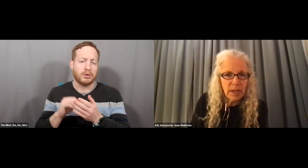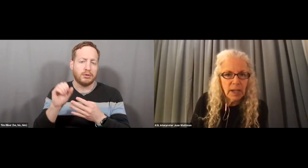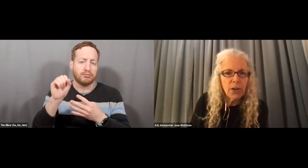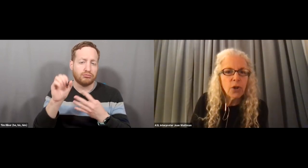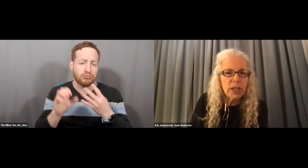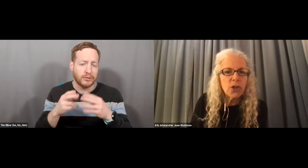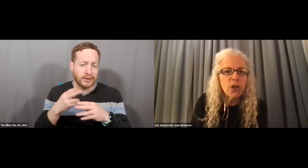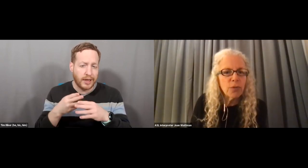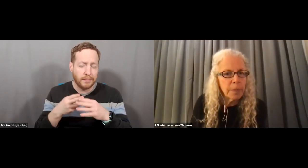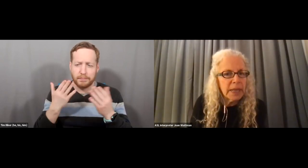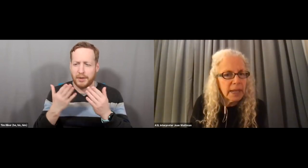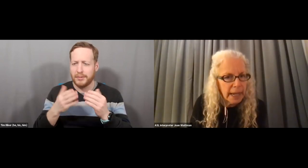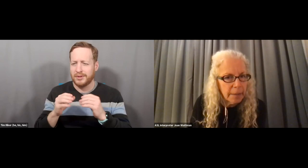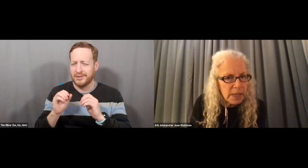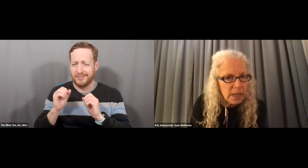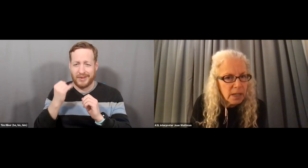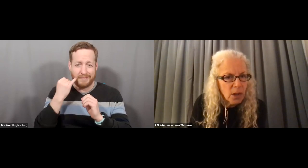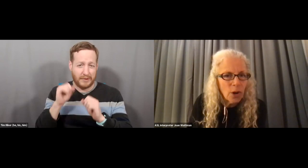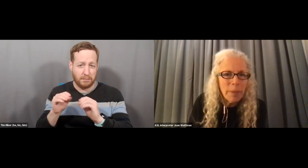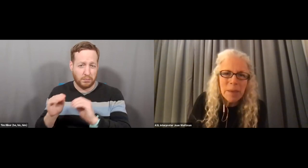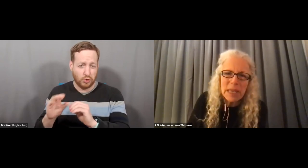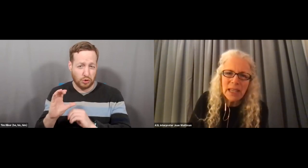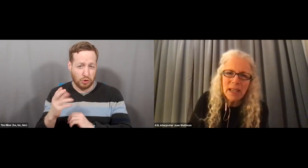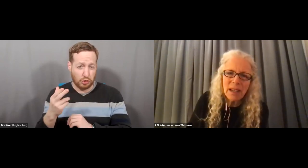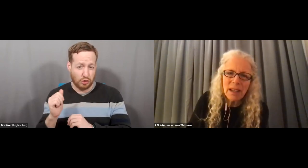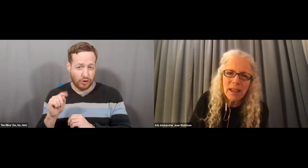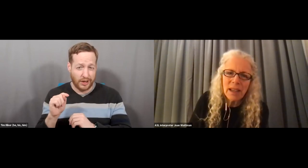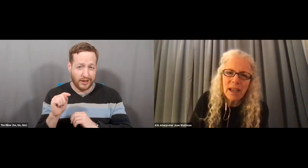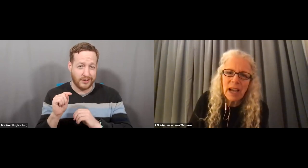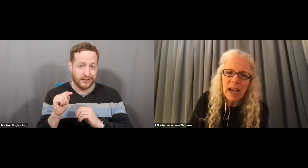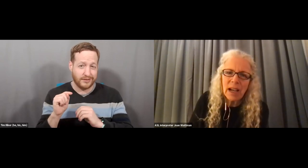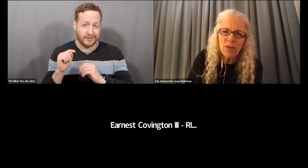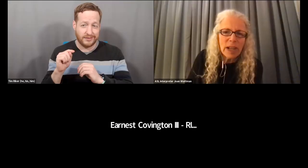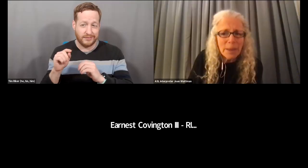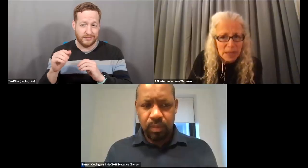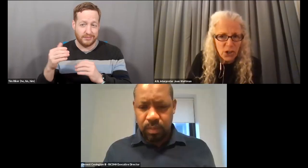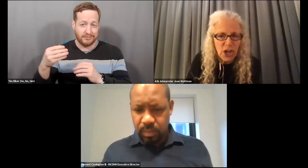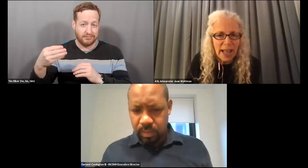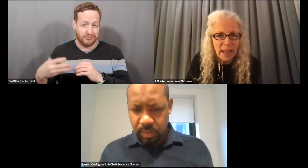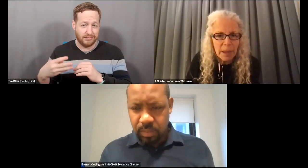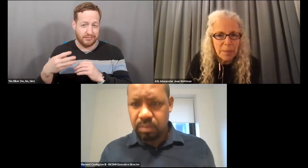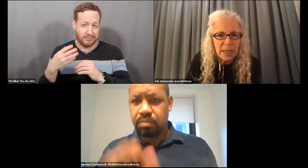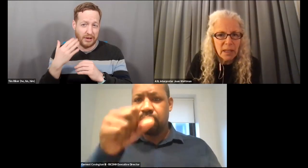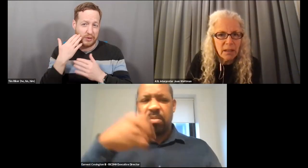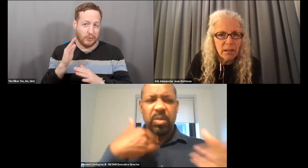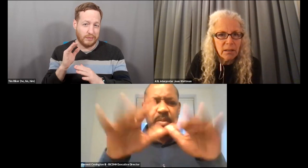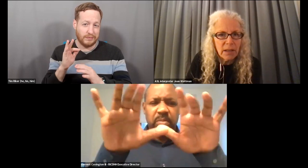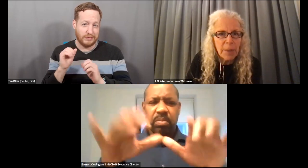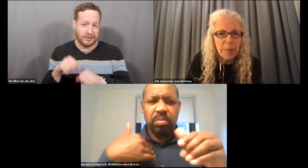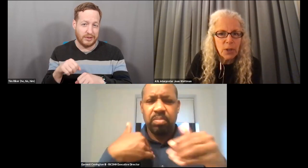And Ernest could repeat the names or maybe write them in the chat. That might be